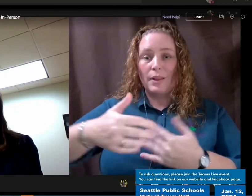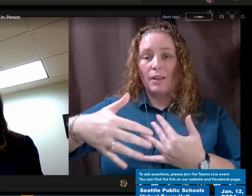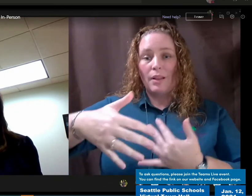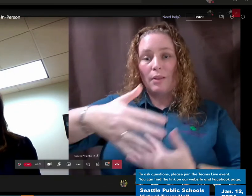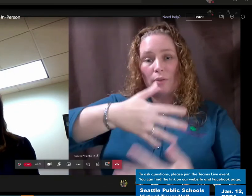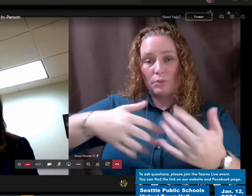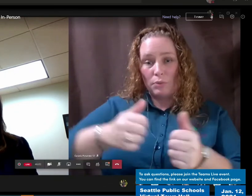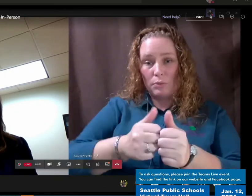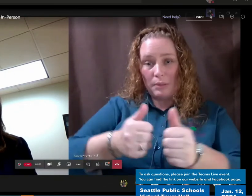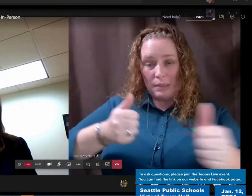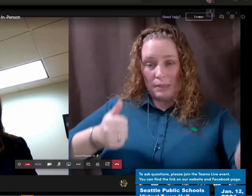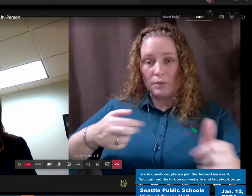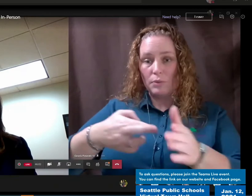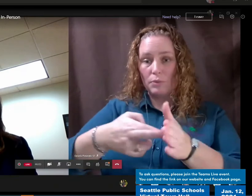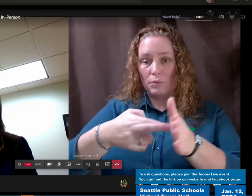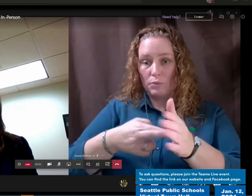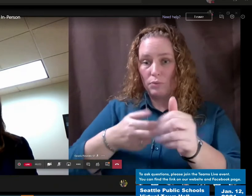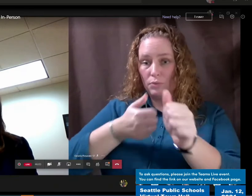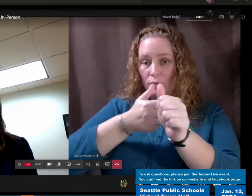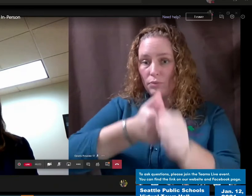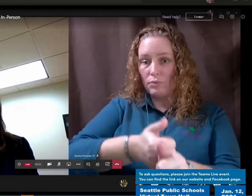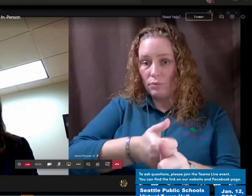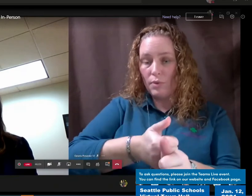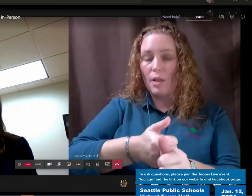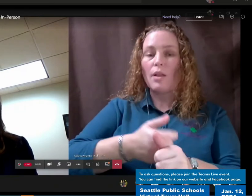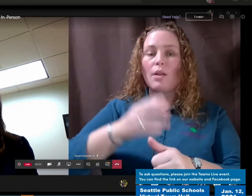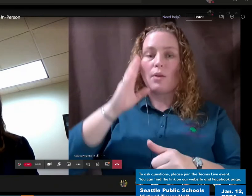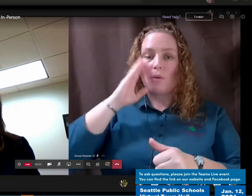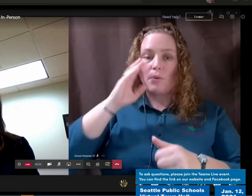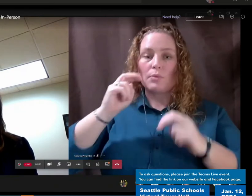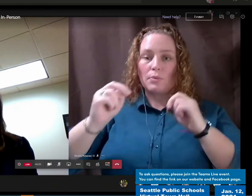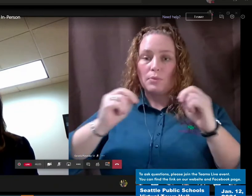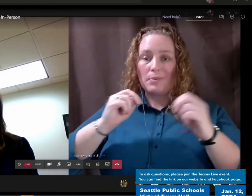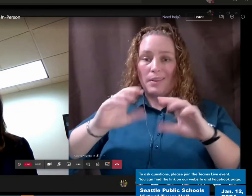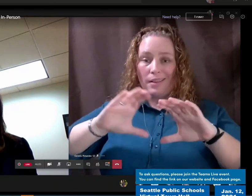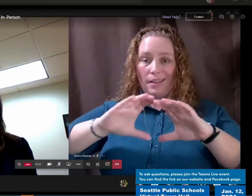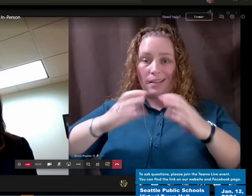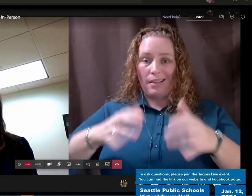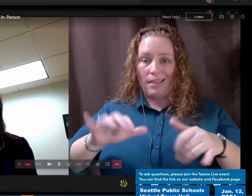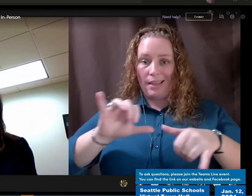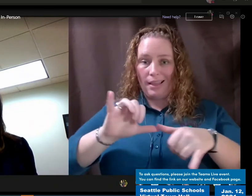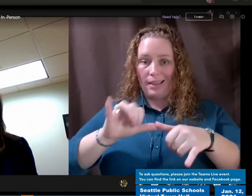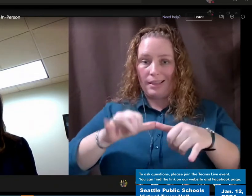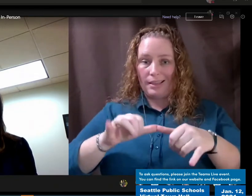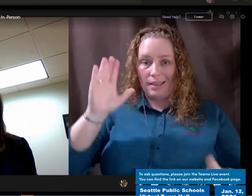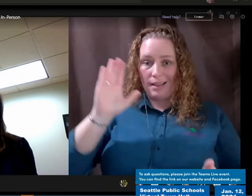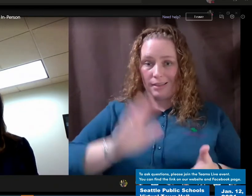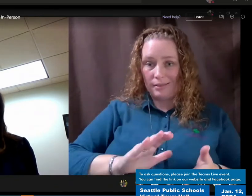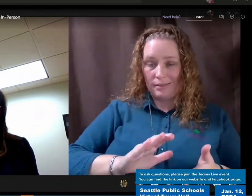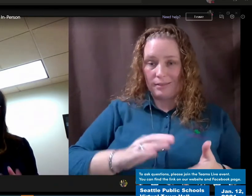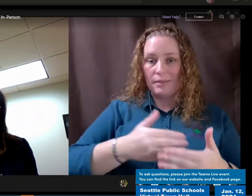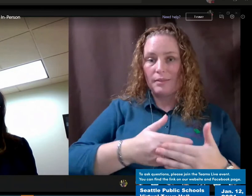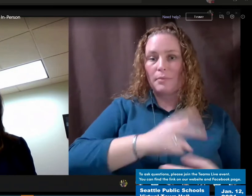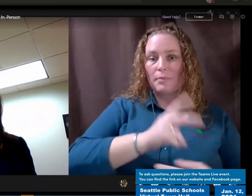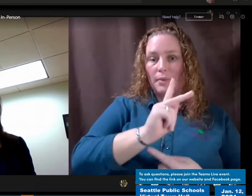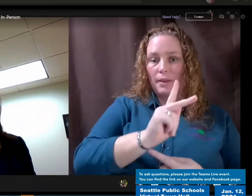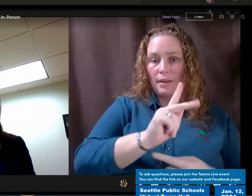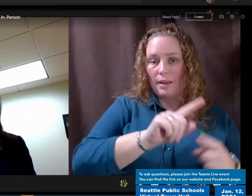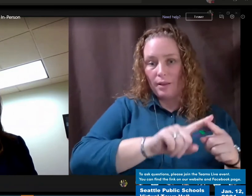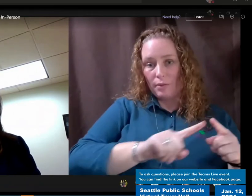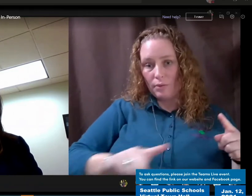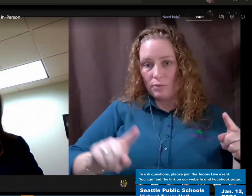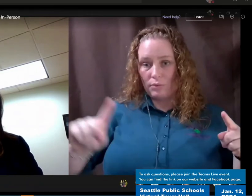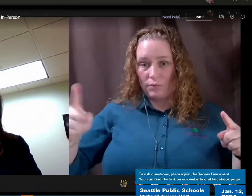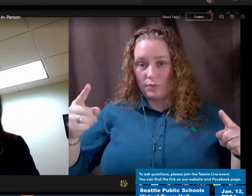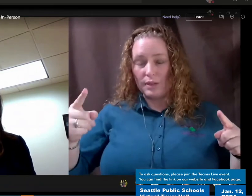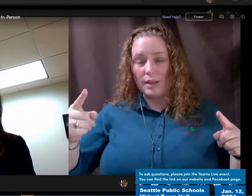classroom, we will be negotiating a lower class size for the pre-K through first grade and even in special ed